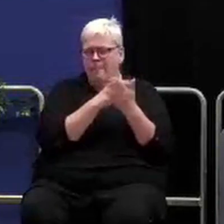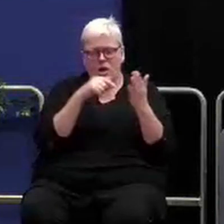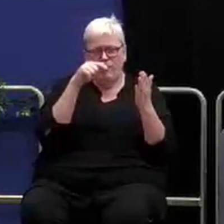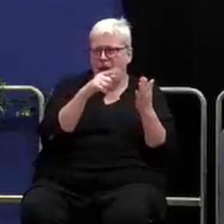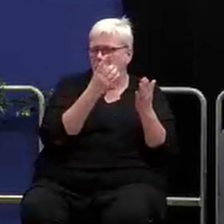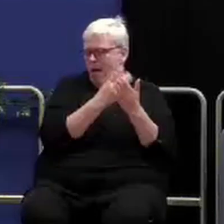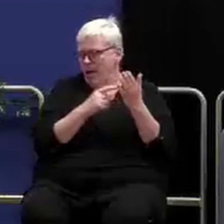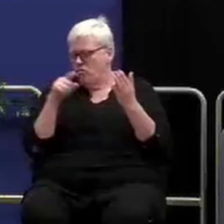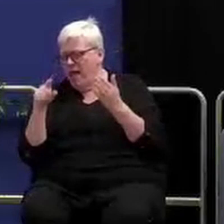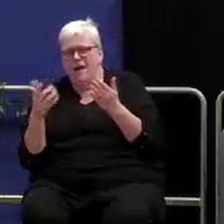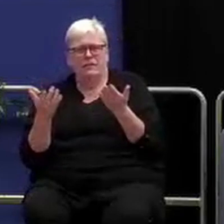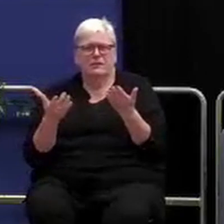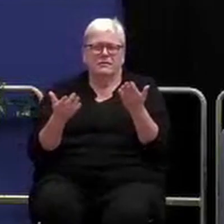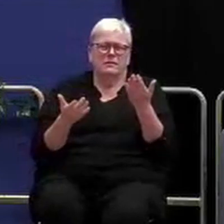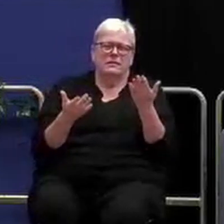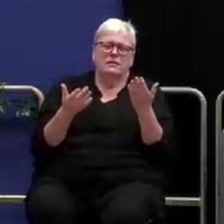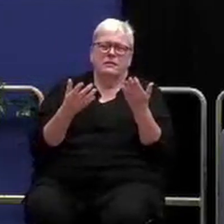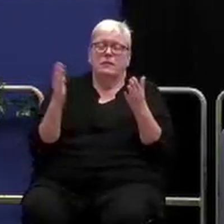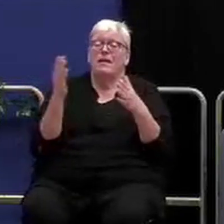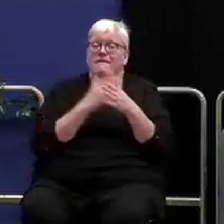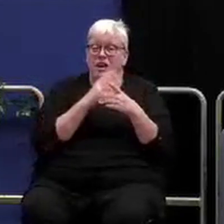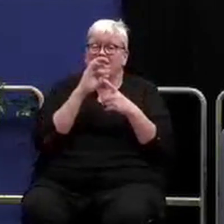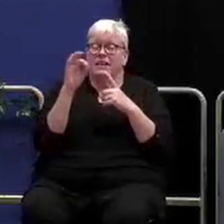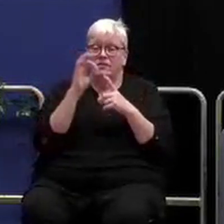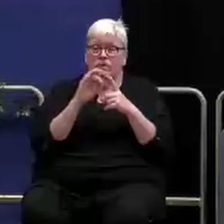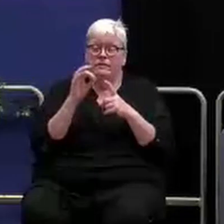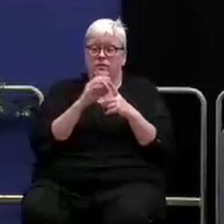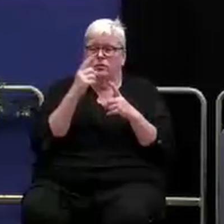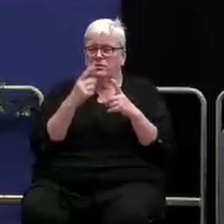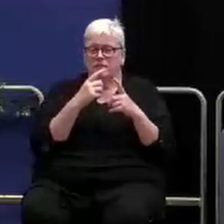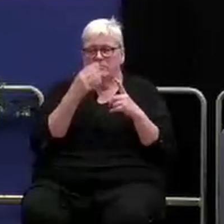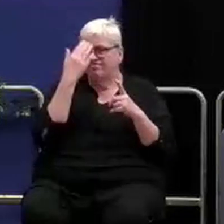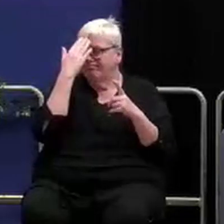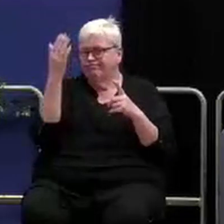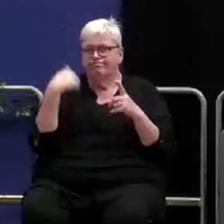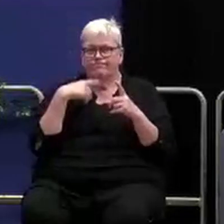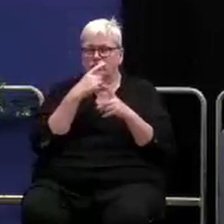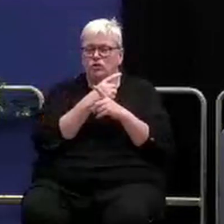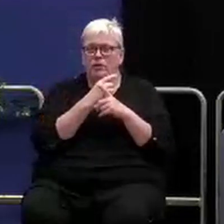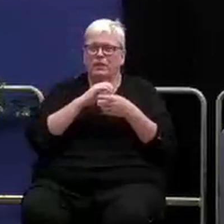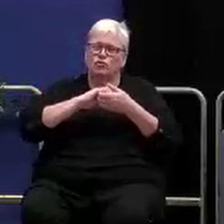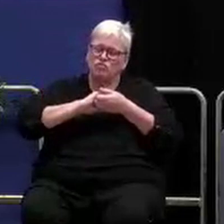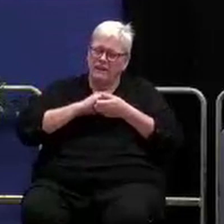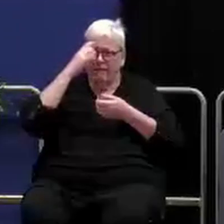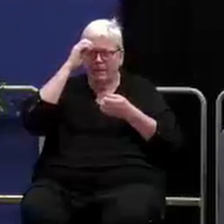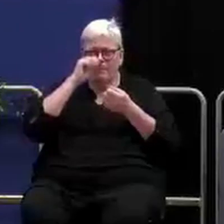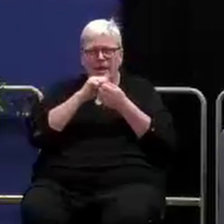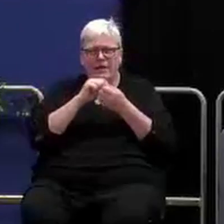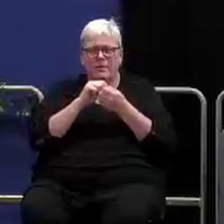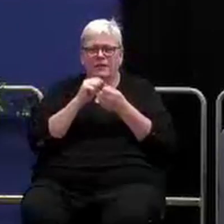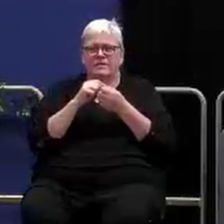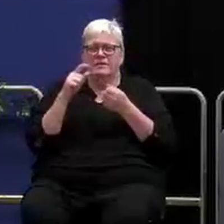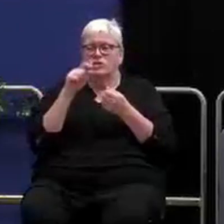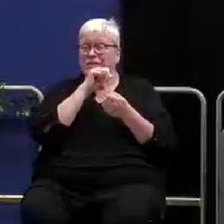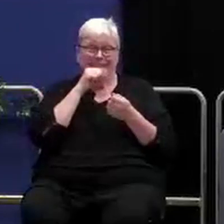about that. The first interview I did about it was someone who didn't talk about the grief and memoir stuff at all. I was like, this is a very